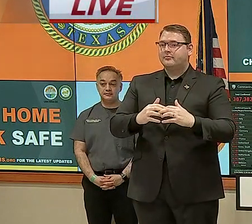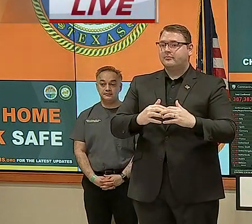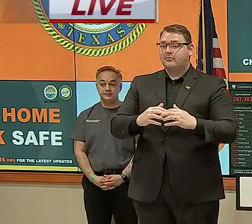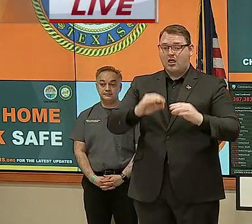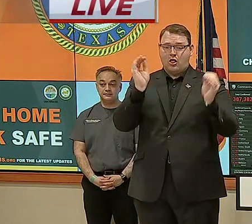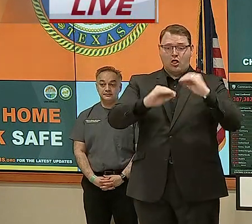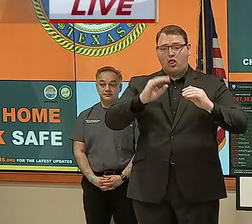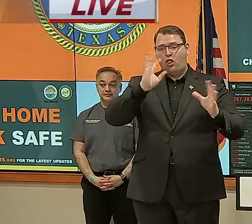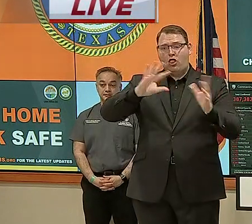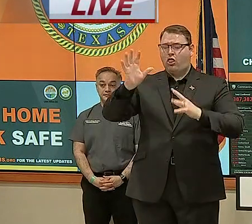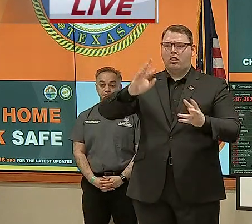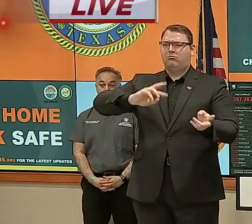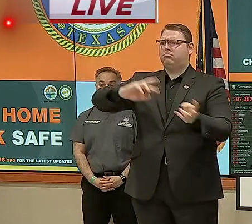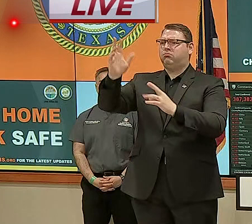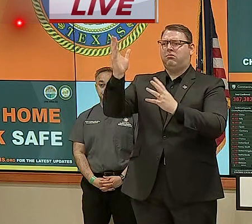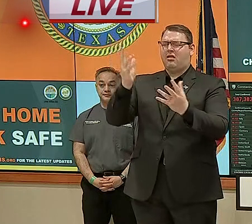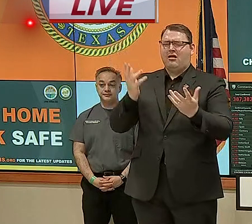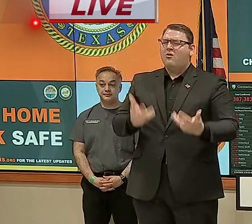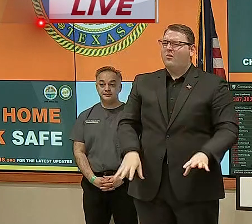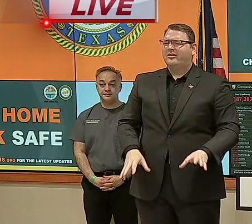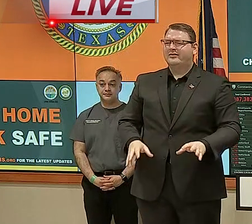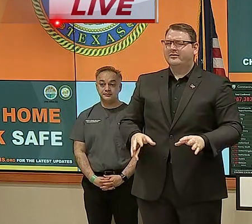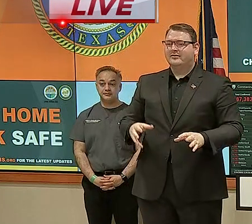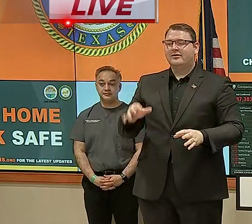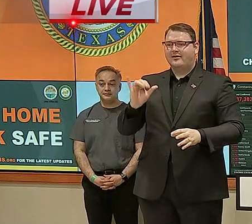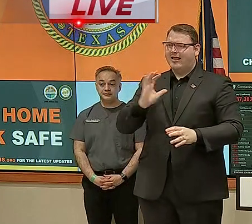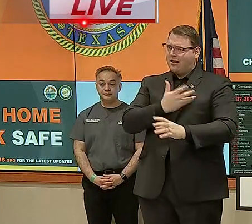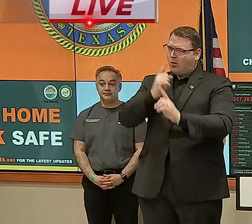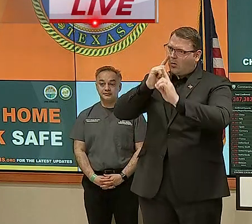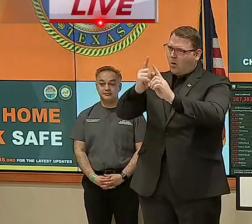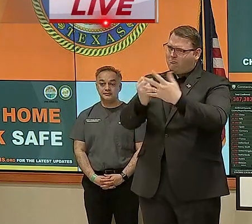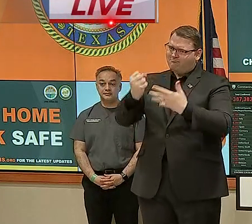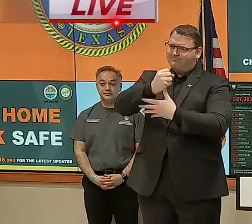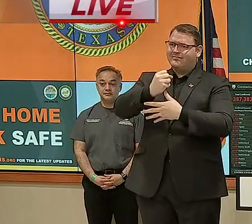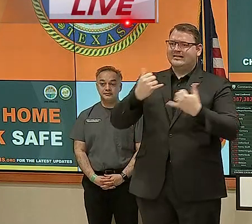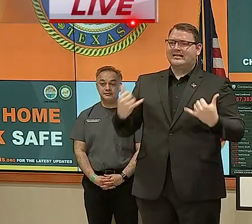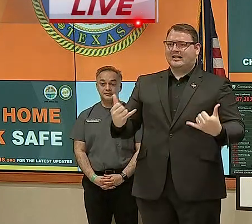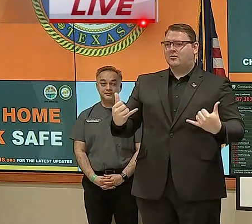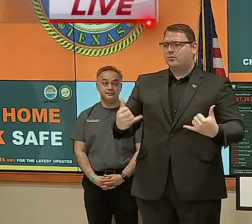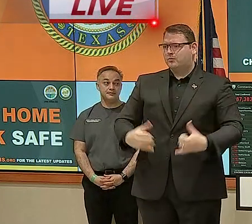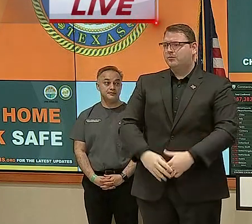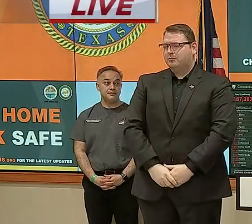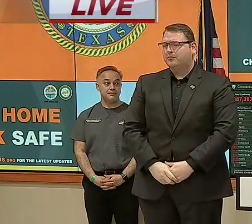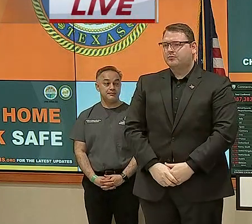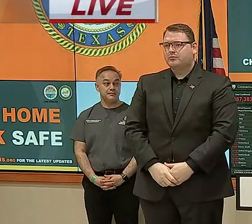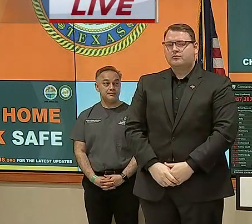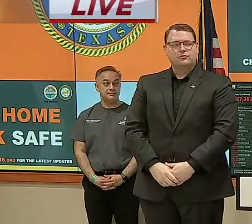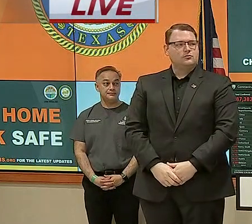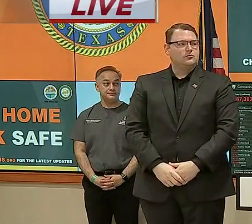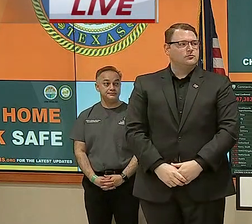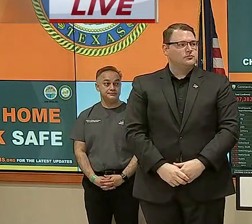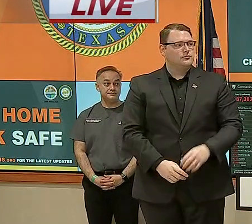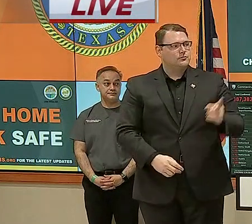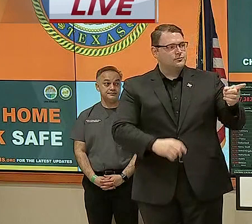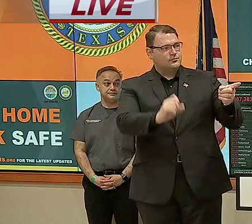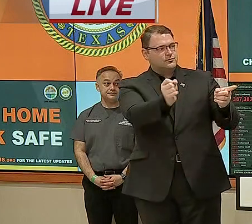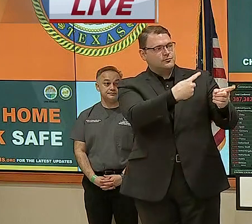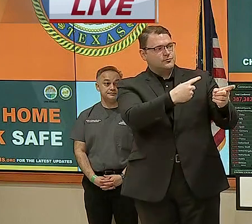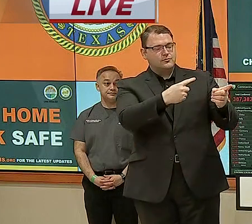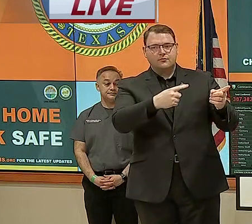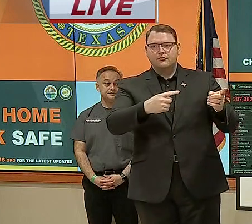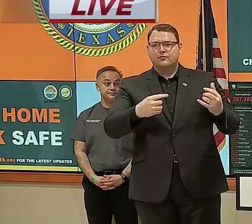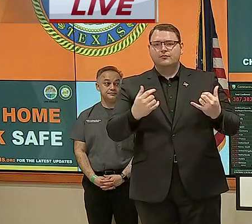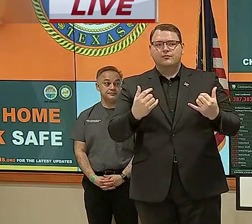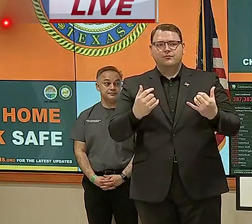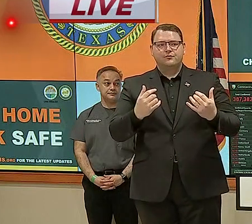by right now and what we're fighting for day and night. Thank you. Two questions on enforcement